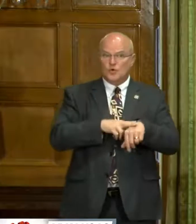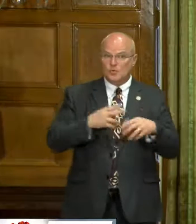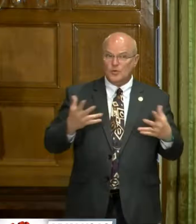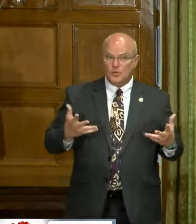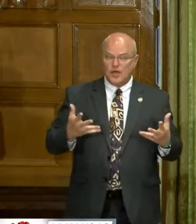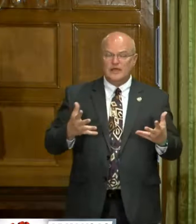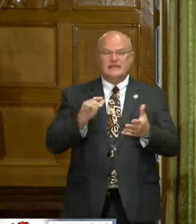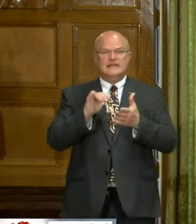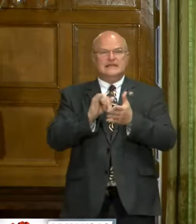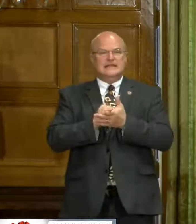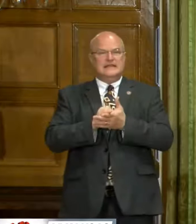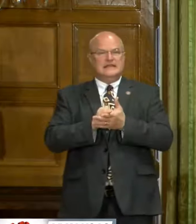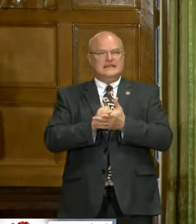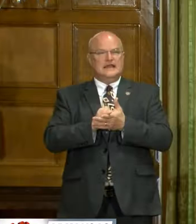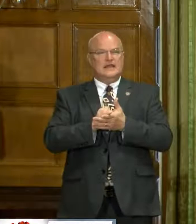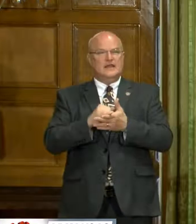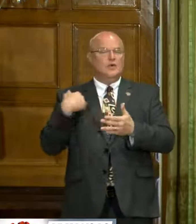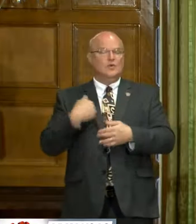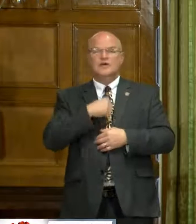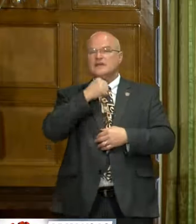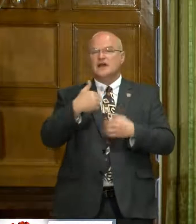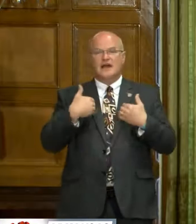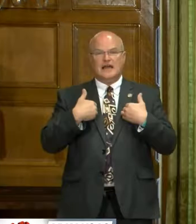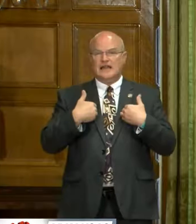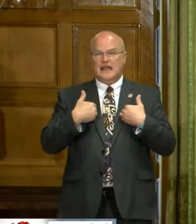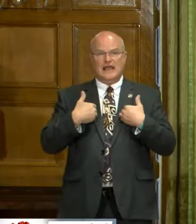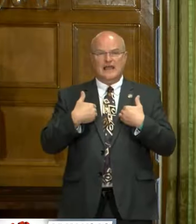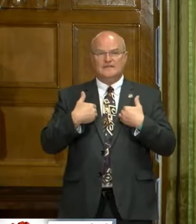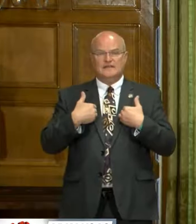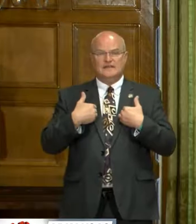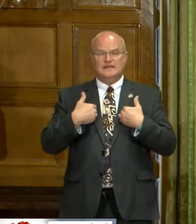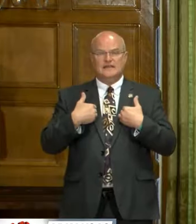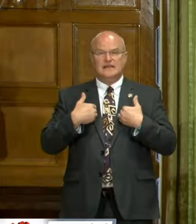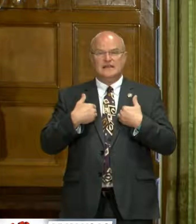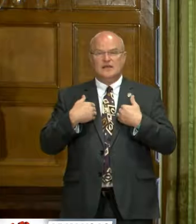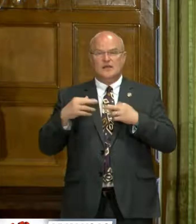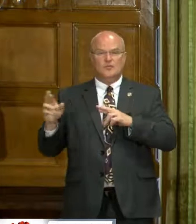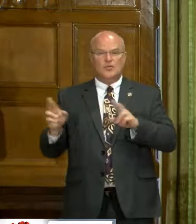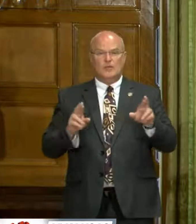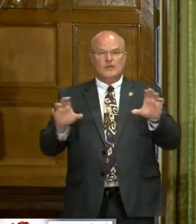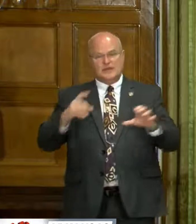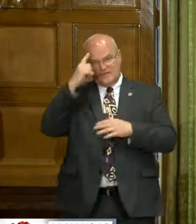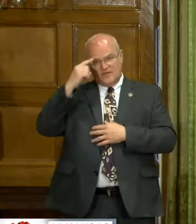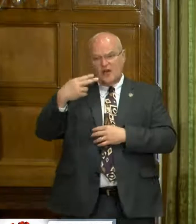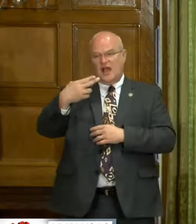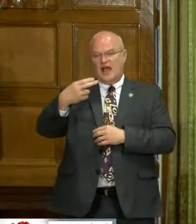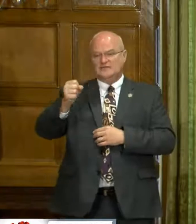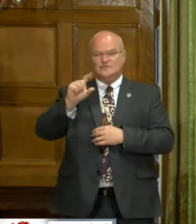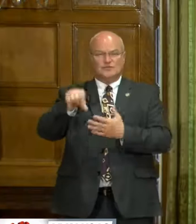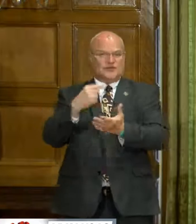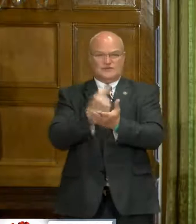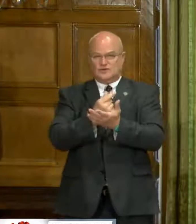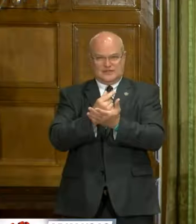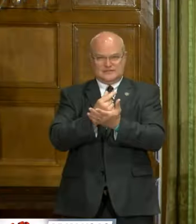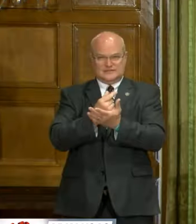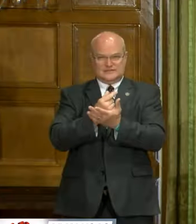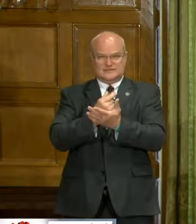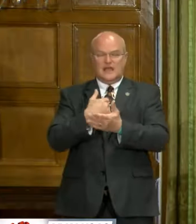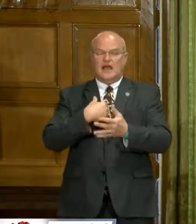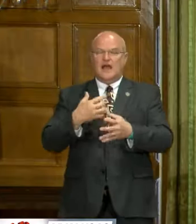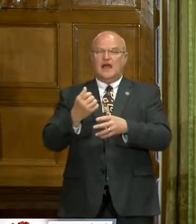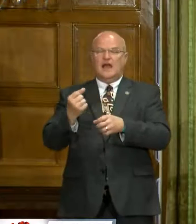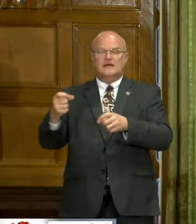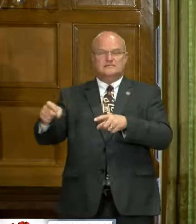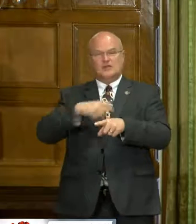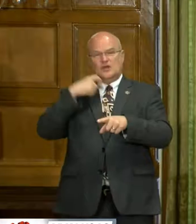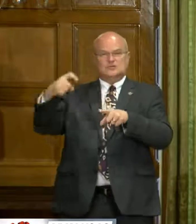normal is that we're not getting preparations done for high school graduations. And I've received